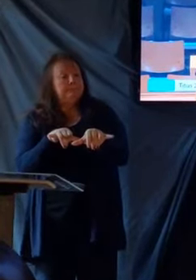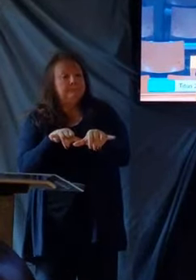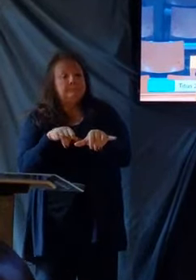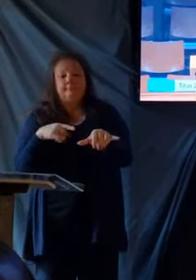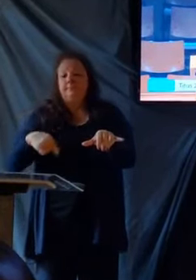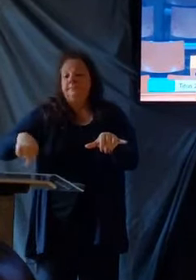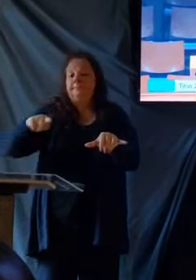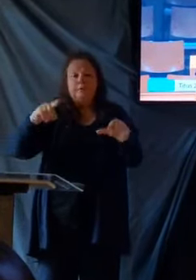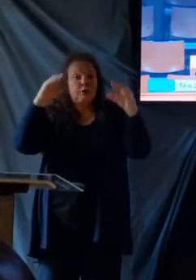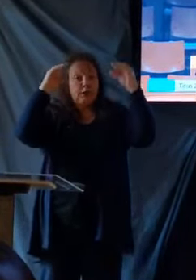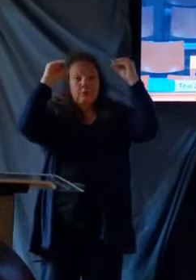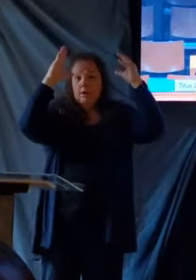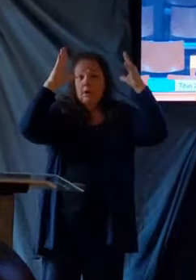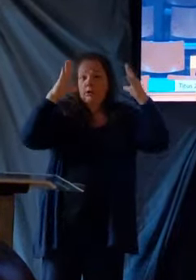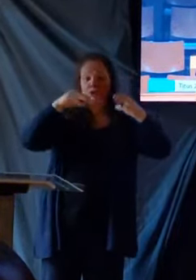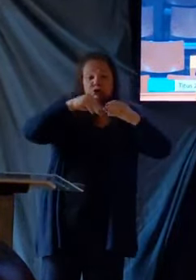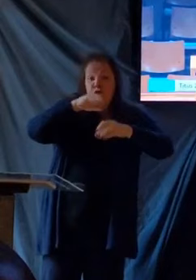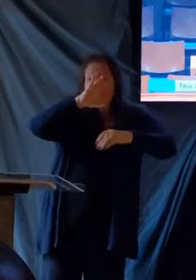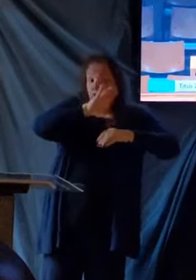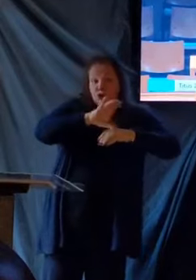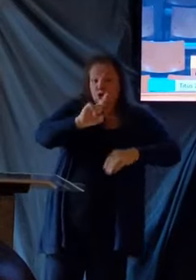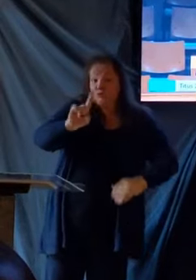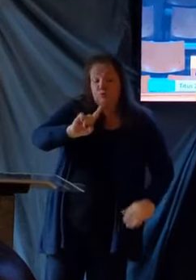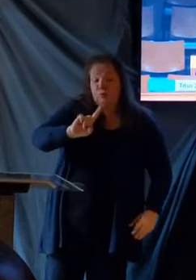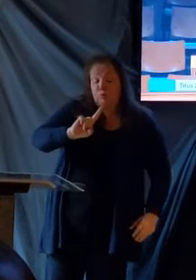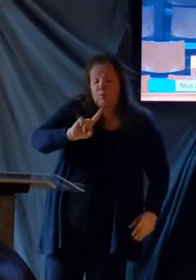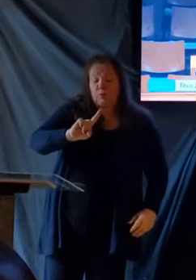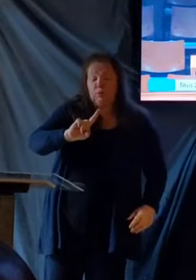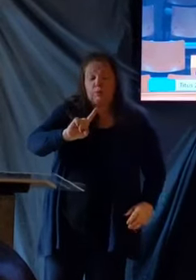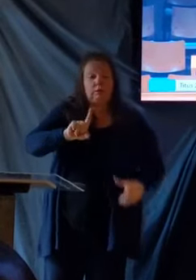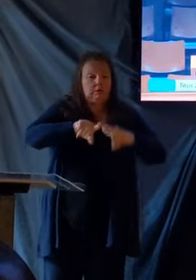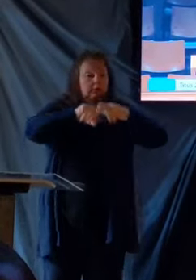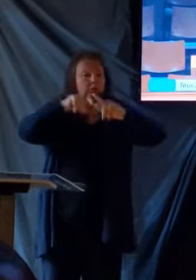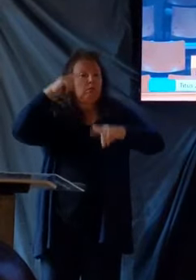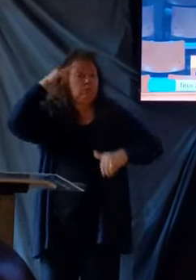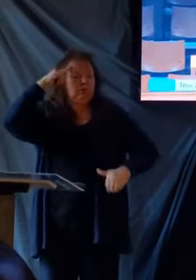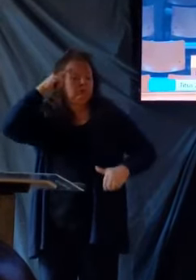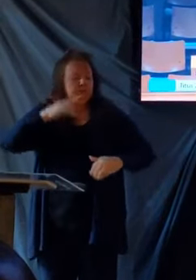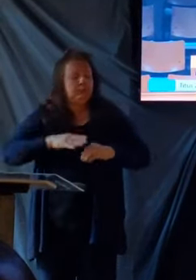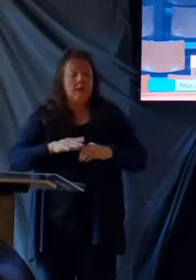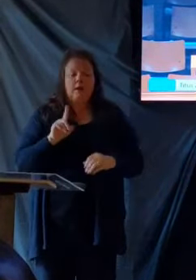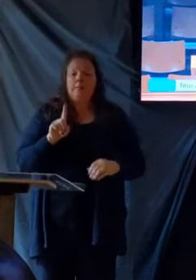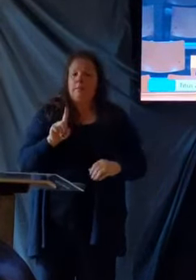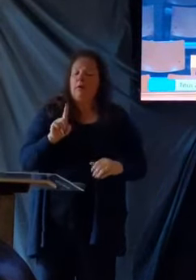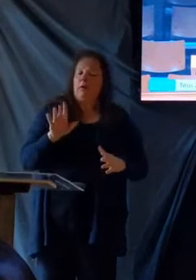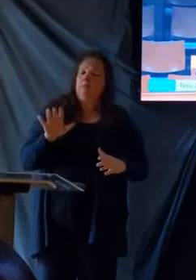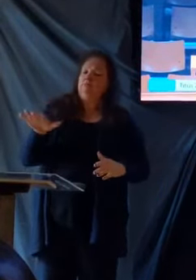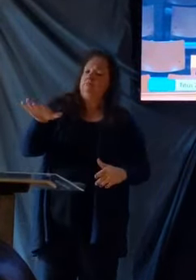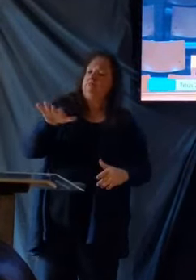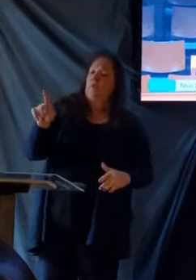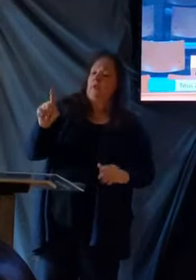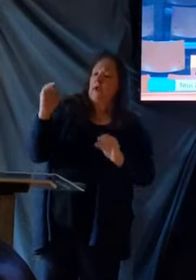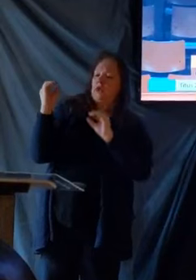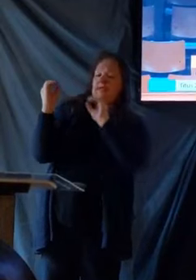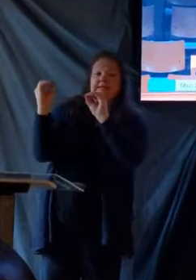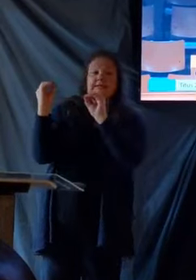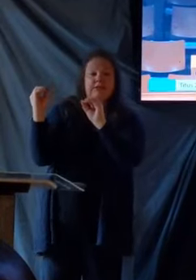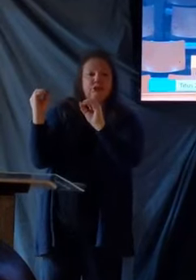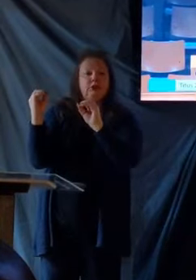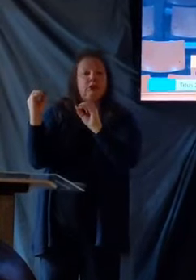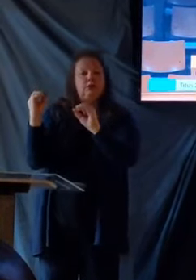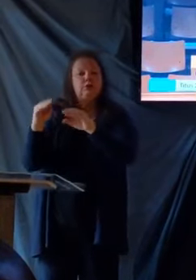They're not going to be teachers in the church, I'll look at that in a moment, but the realm in which they are teaching is